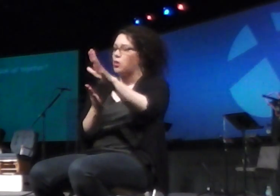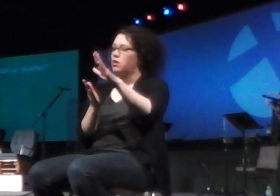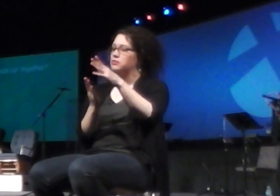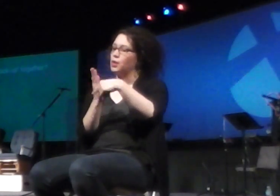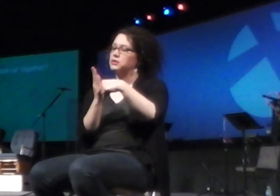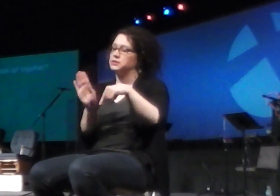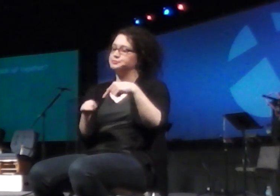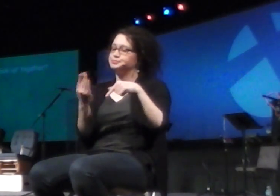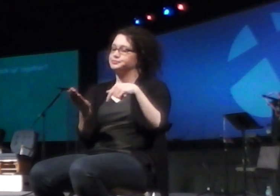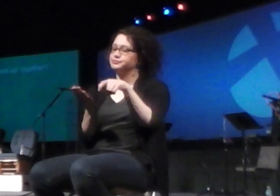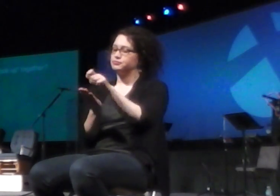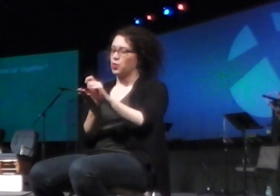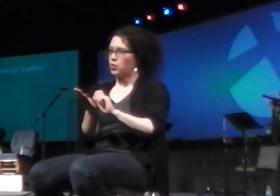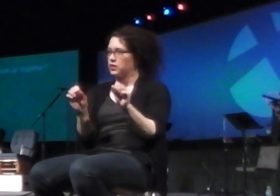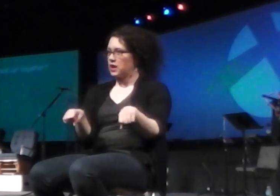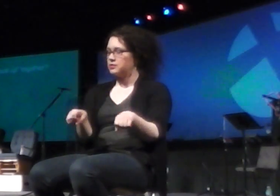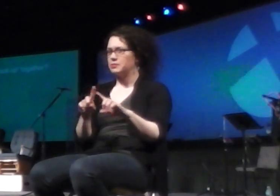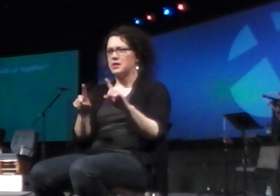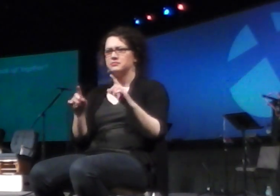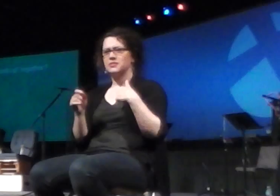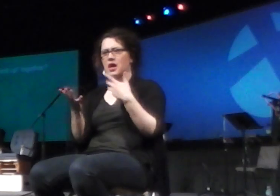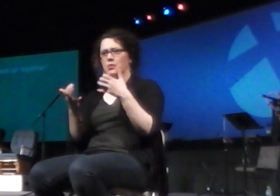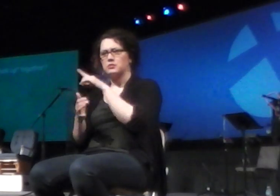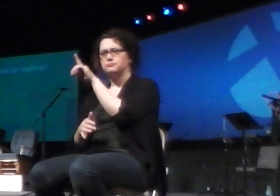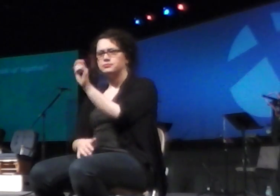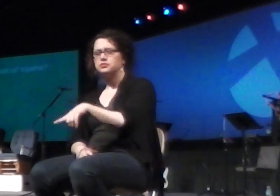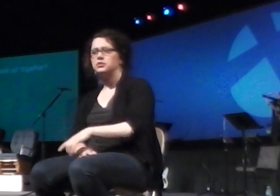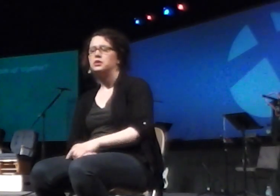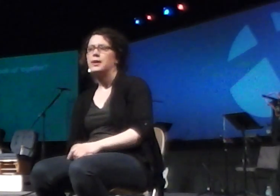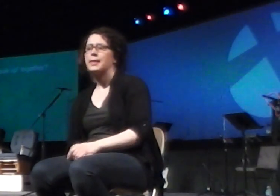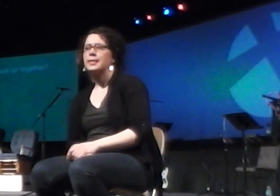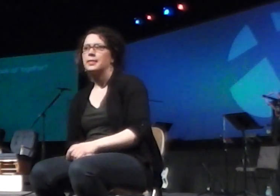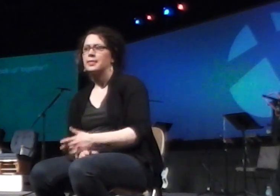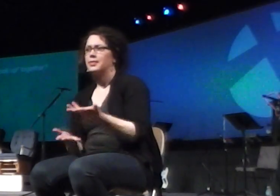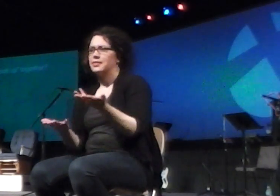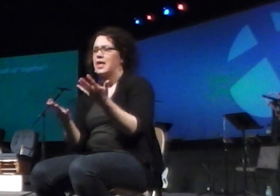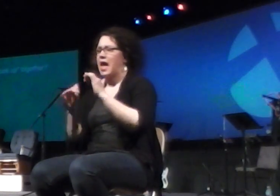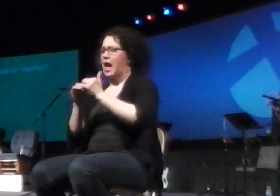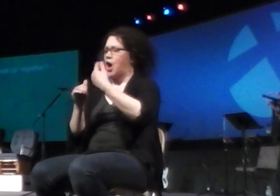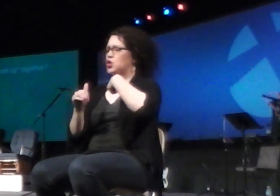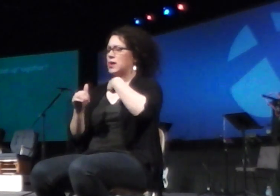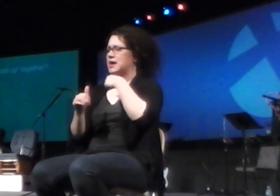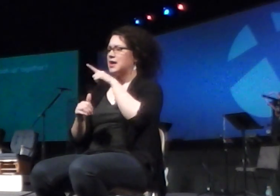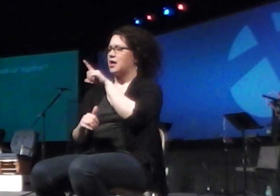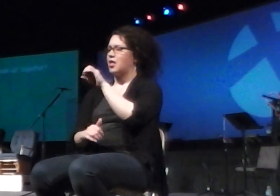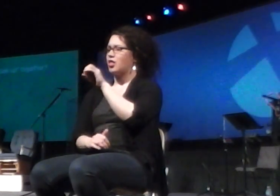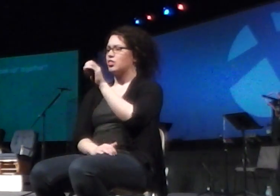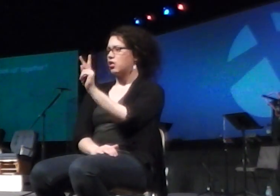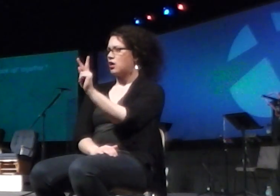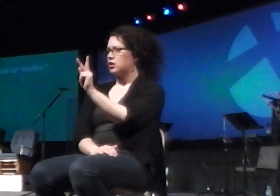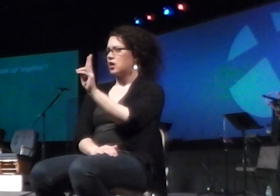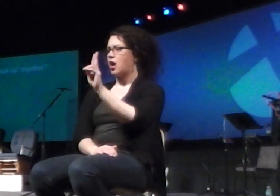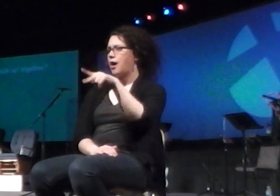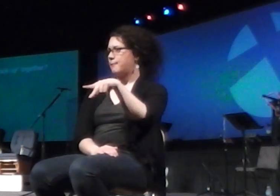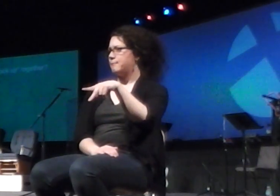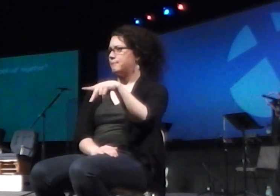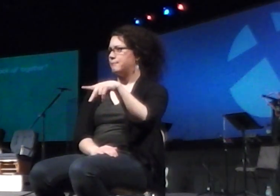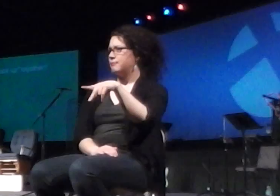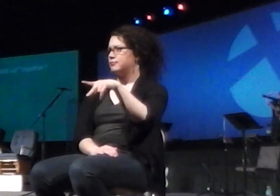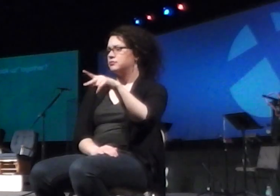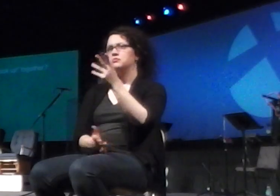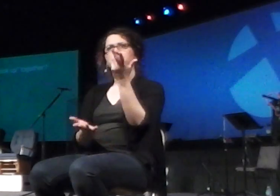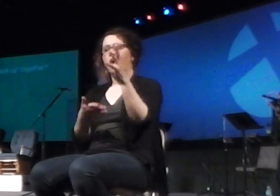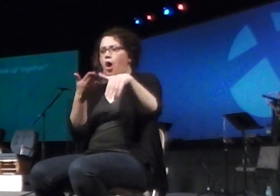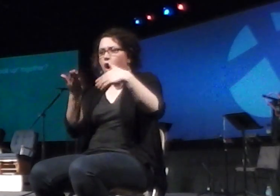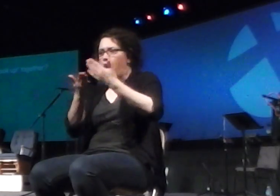bulletin. But I just want to ask the question, how do we look up together? How do we do that? How do we seek God in terms of